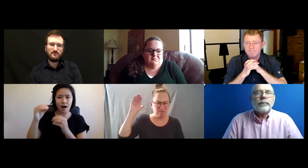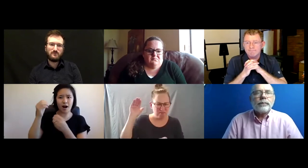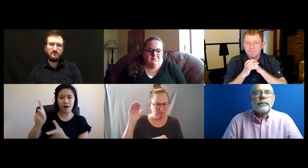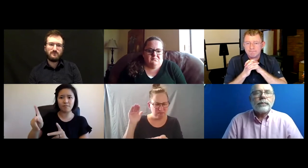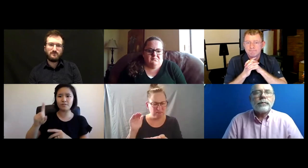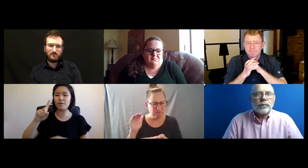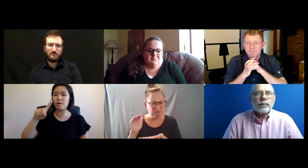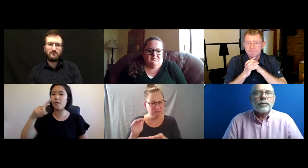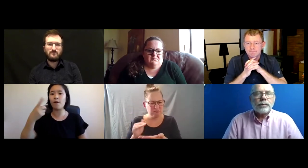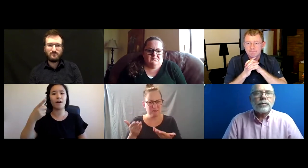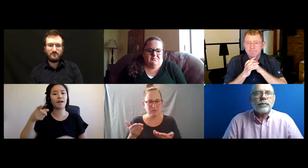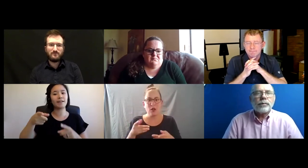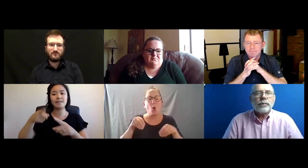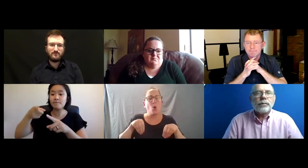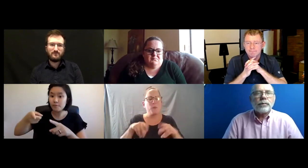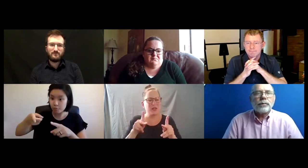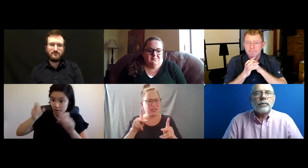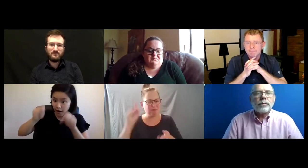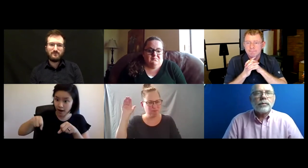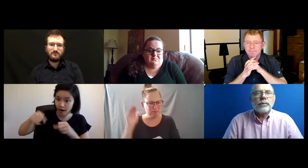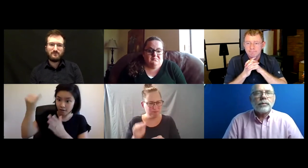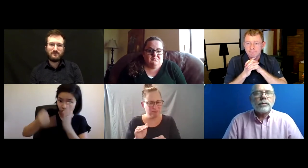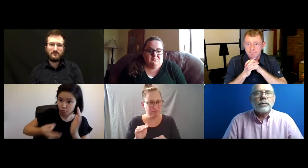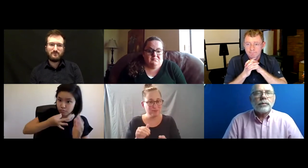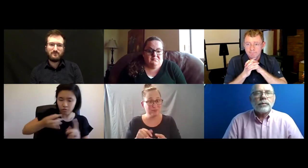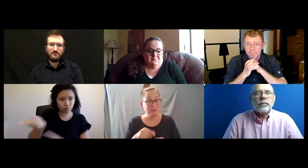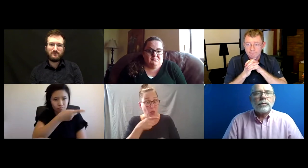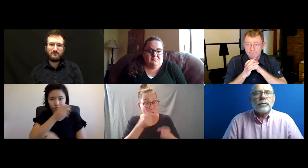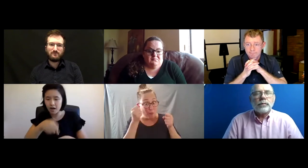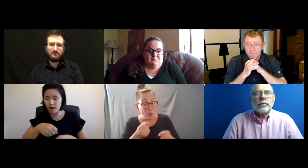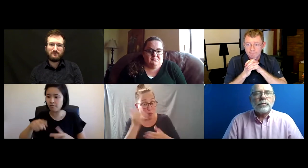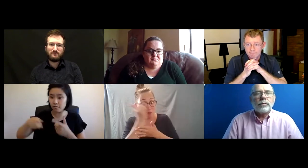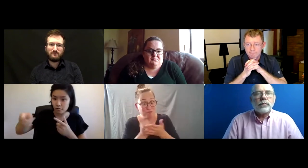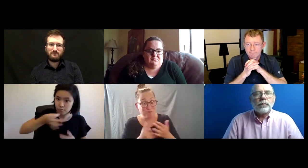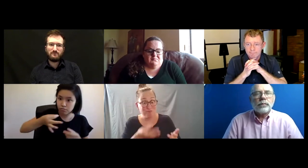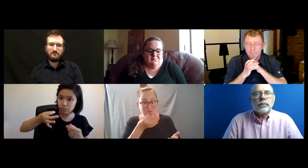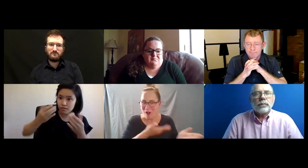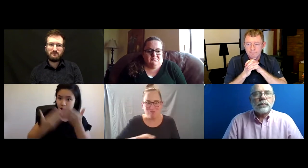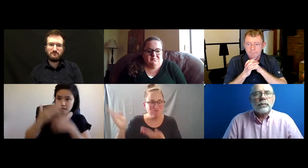seeing fewer course offering options for these students, right?